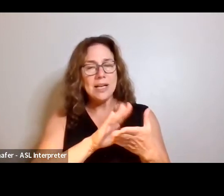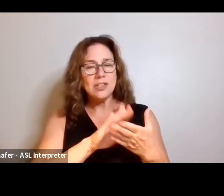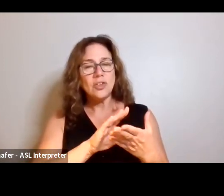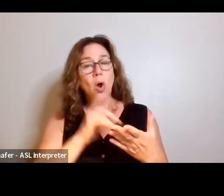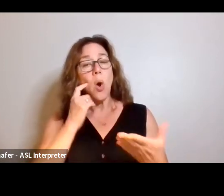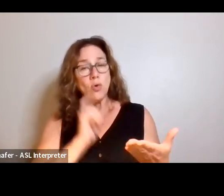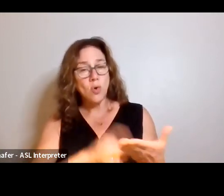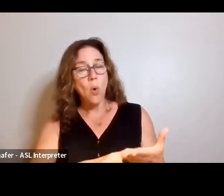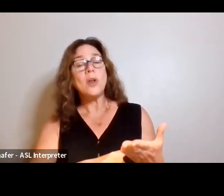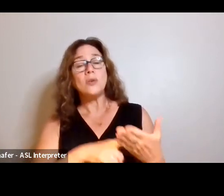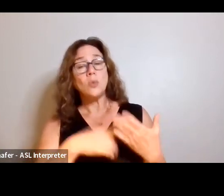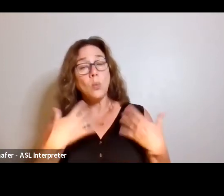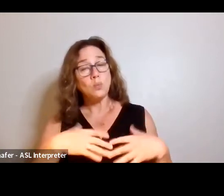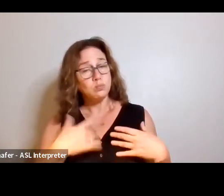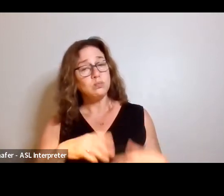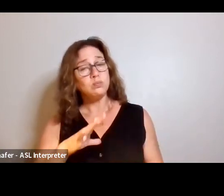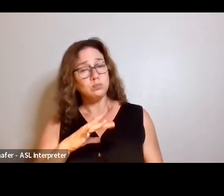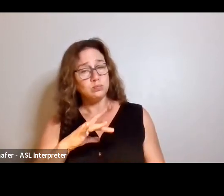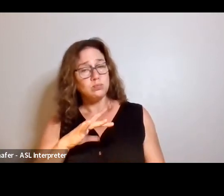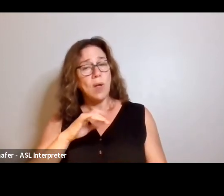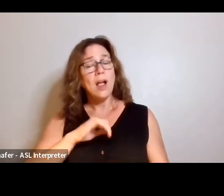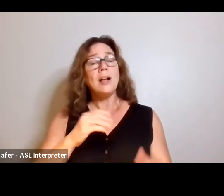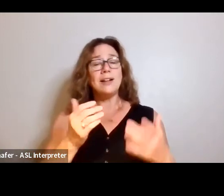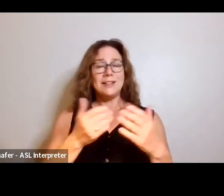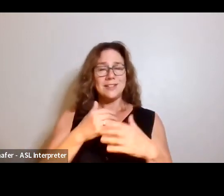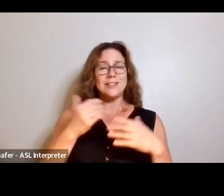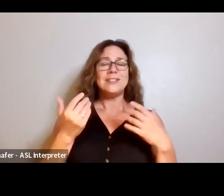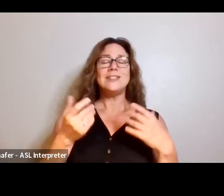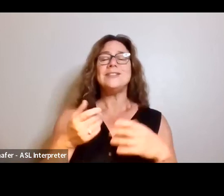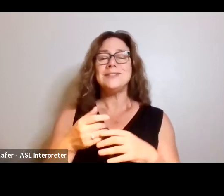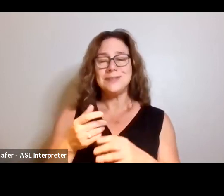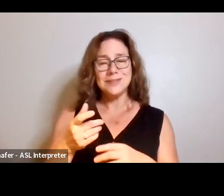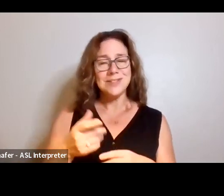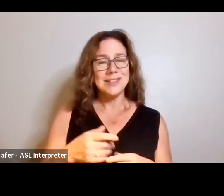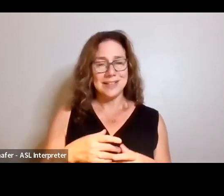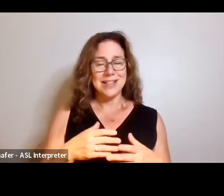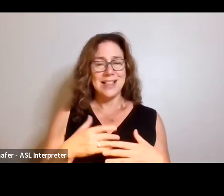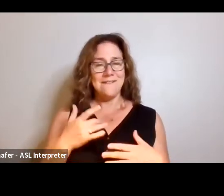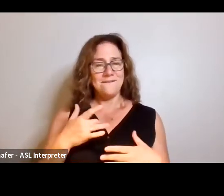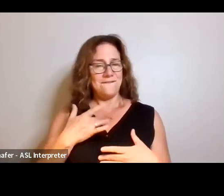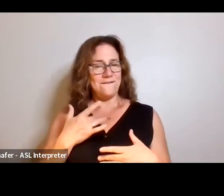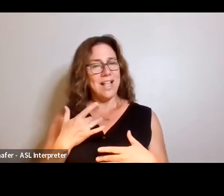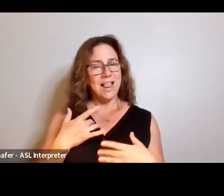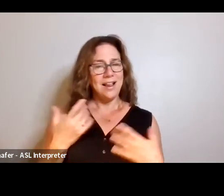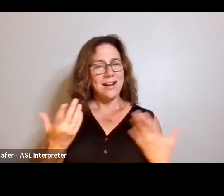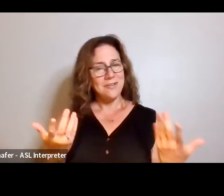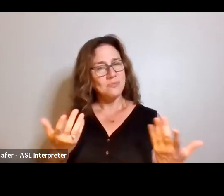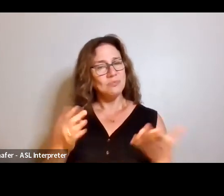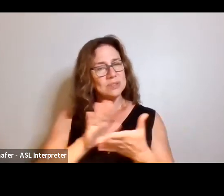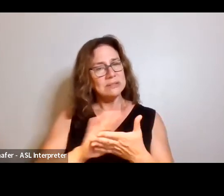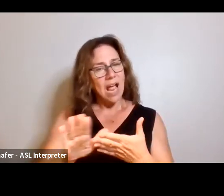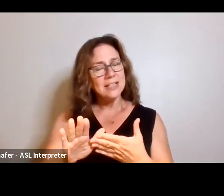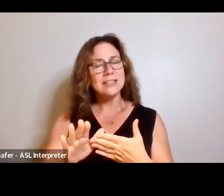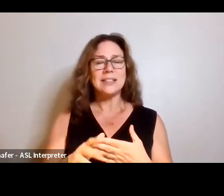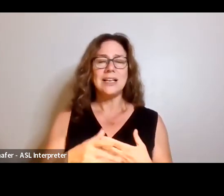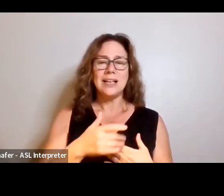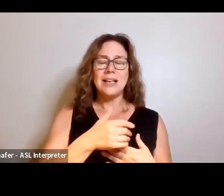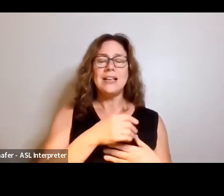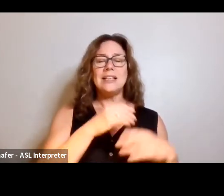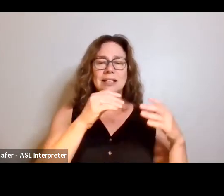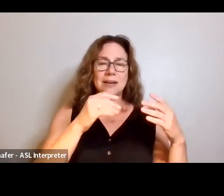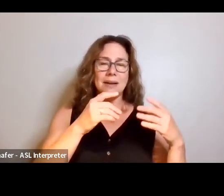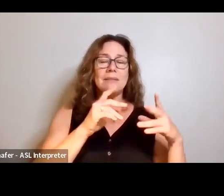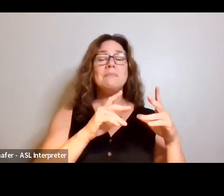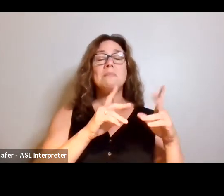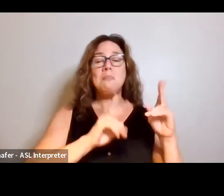both new and returning. Like my colleague said, they were patient, friendly, smiling, and our